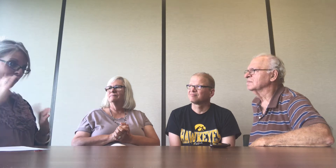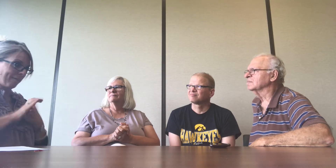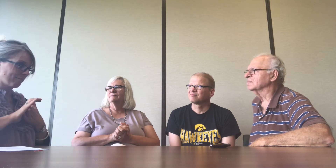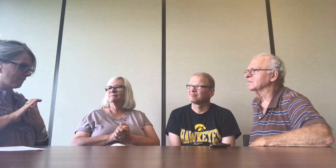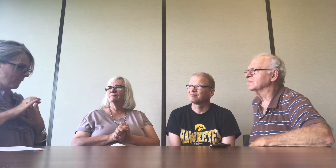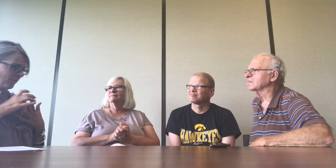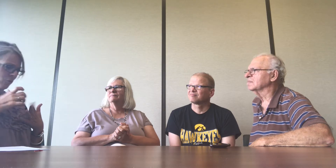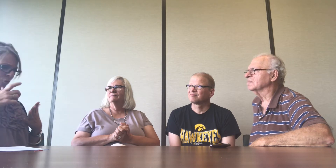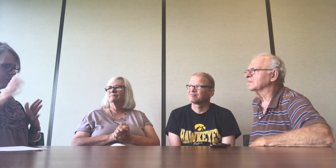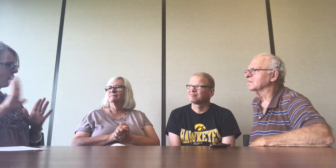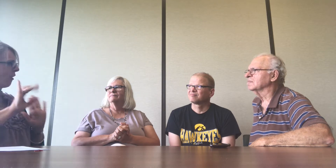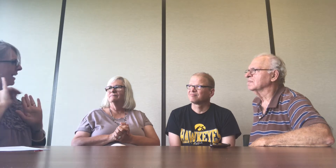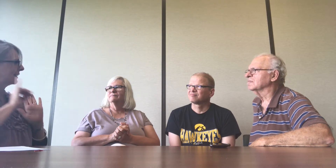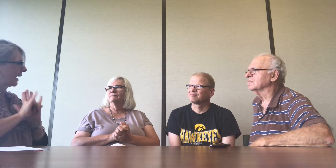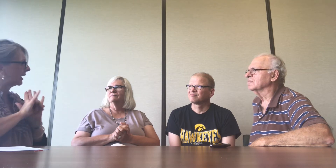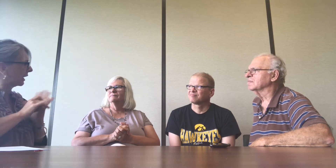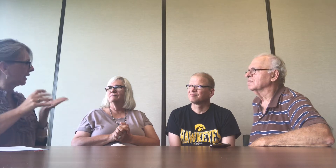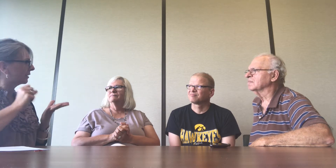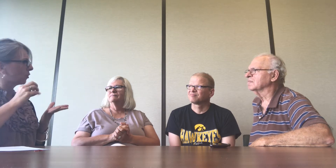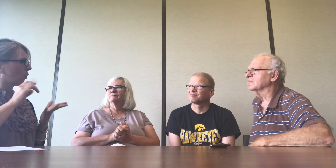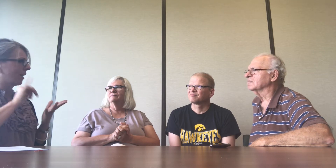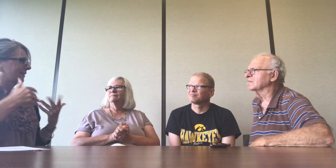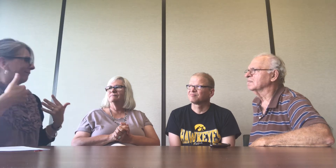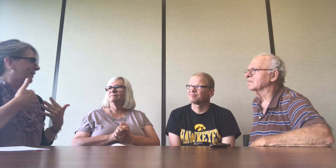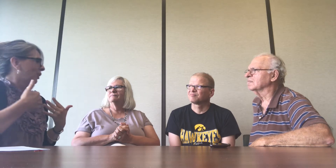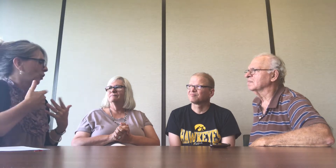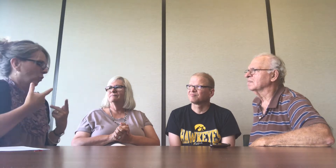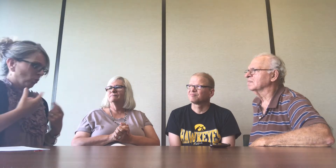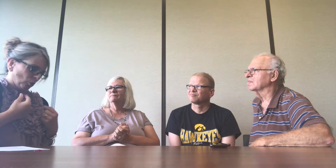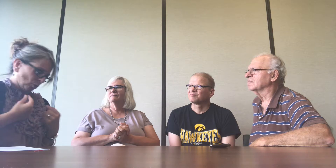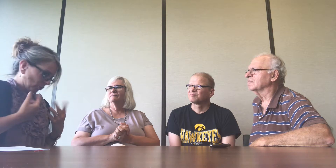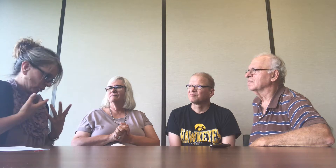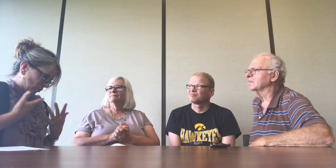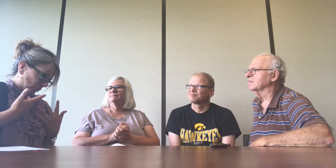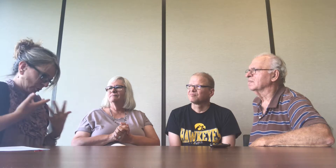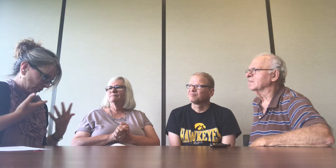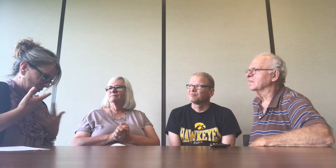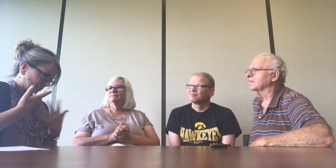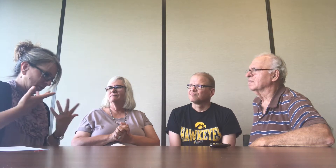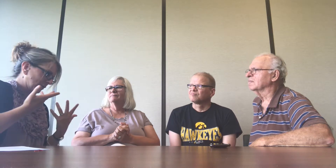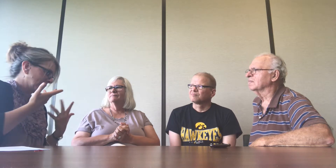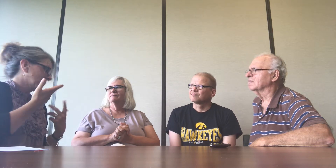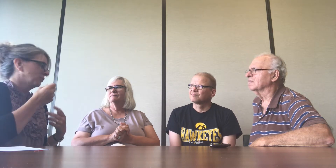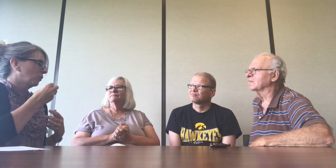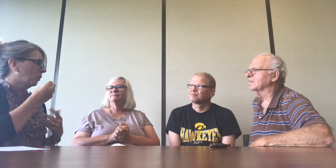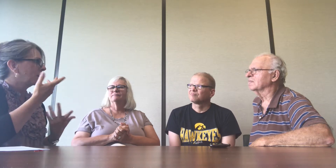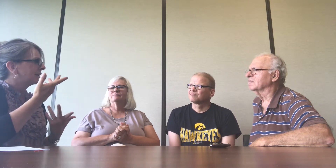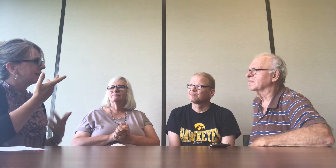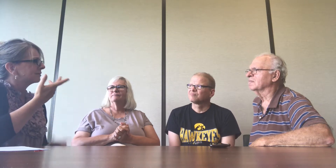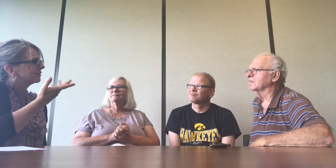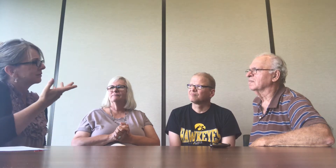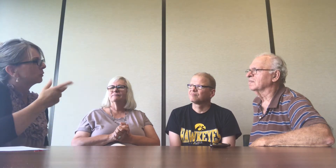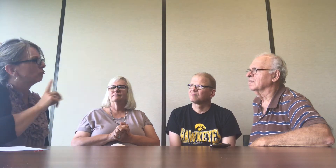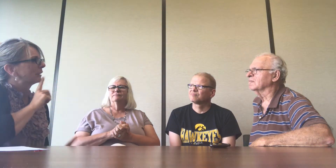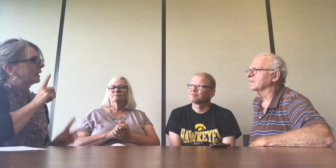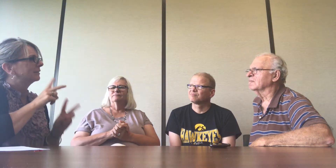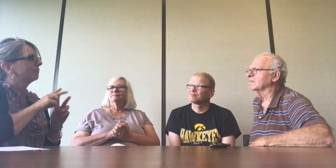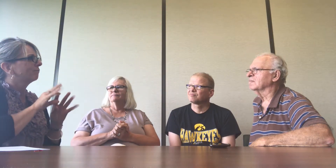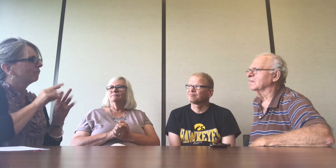abusive situation they're trying to get out of, they lose that identity as a wife, so then they're not sure what to do with themselves,